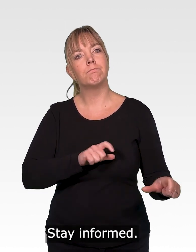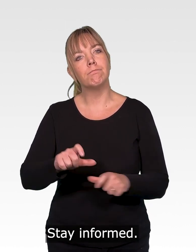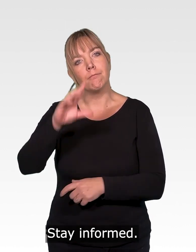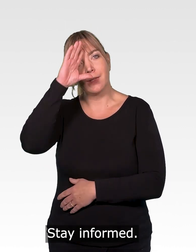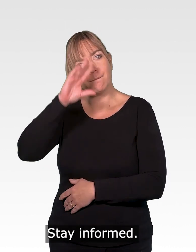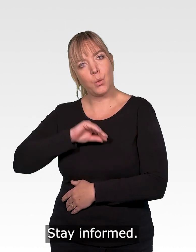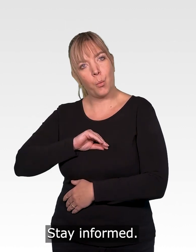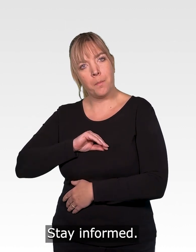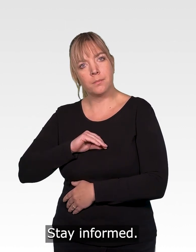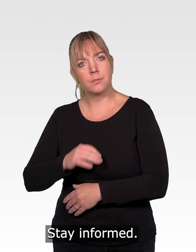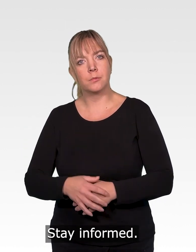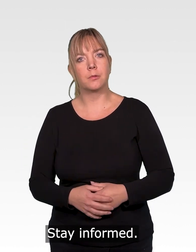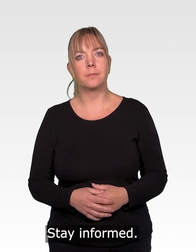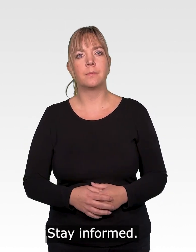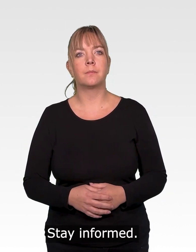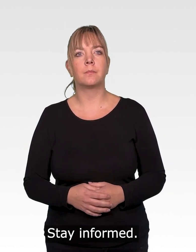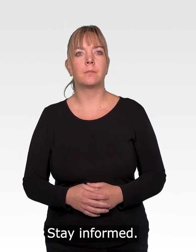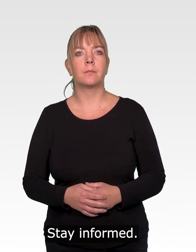Stay informed.